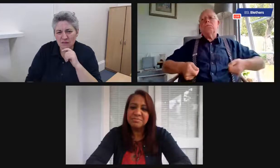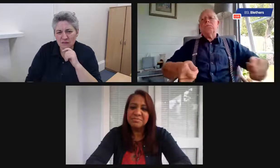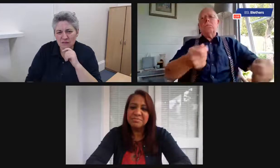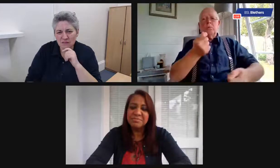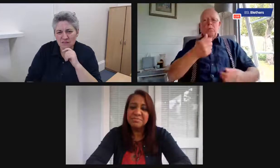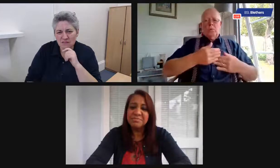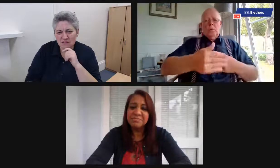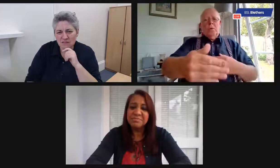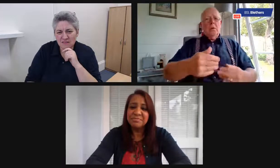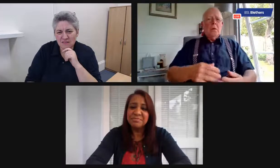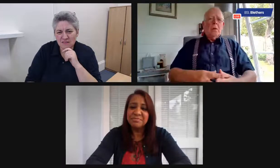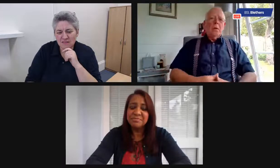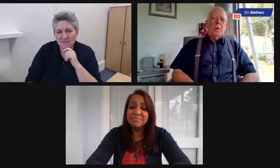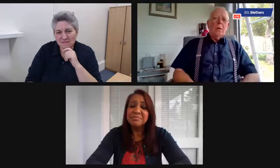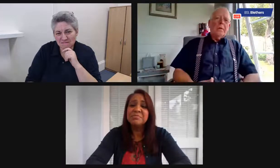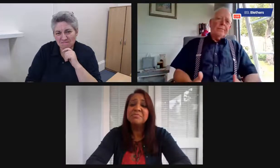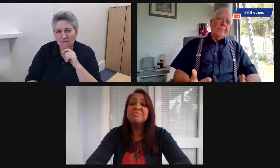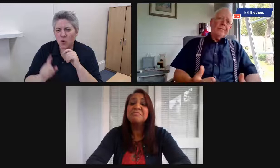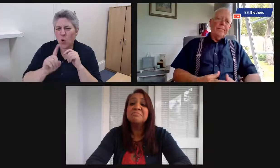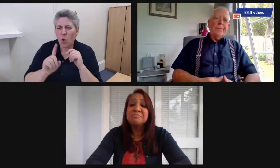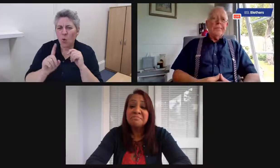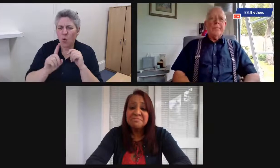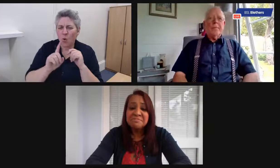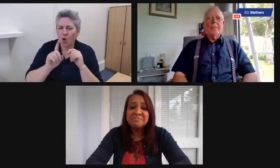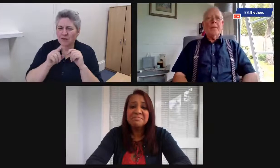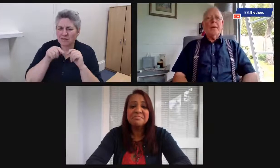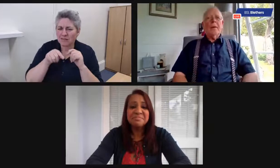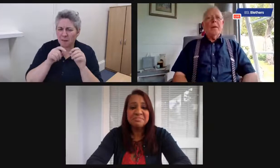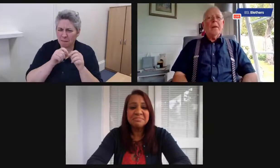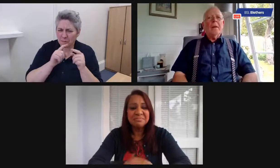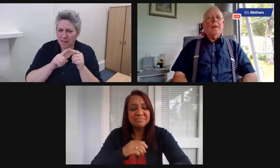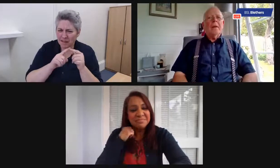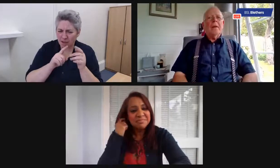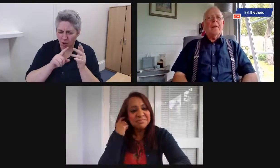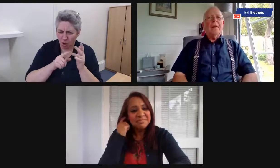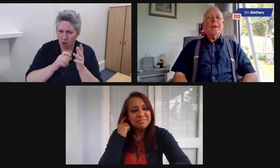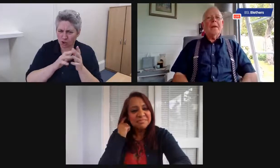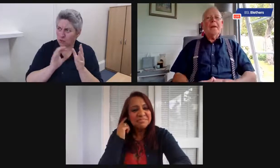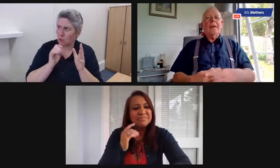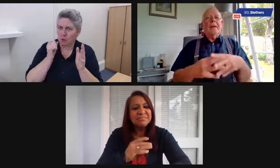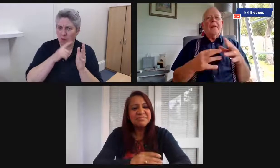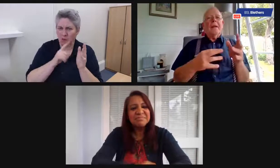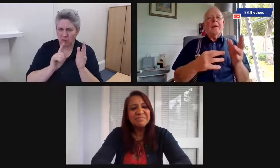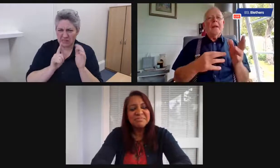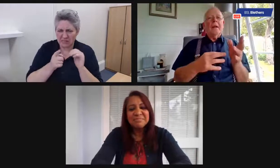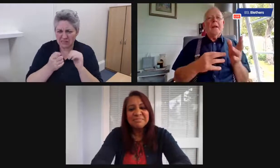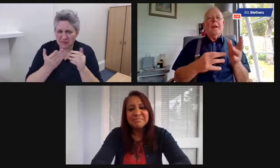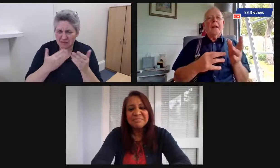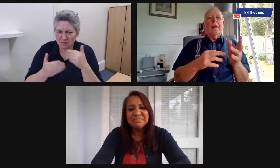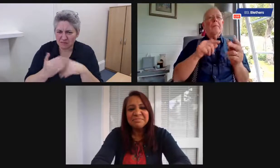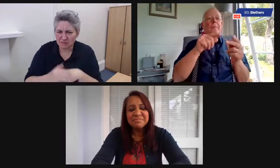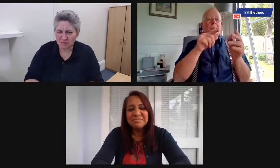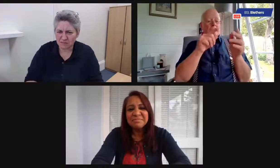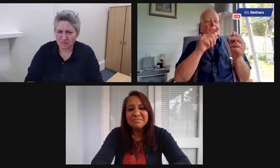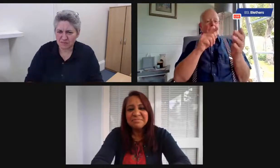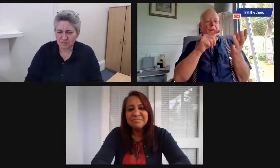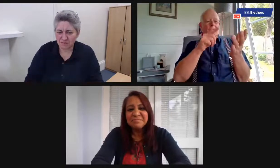I know the council will come and mow them shortly. They always do, which is unfortunate, but What's a bee orchid when it's at home?